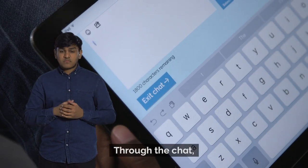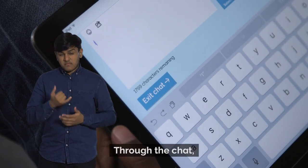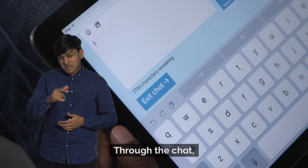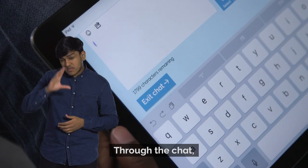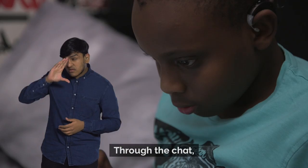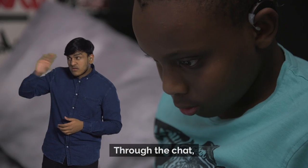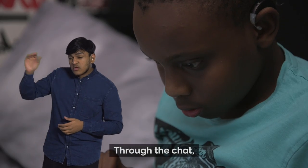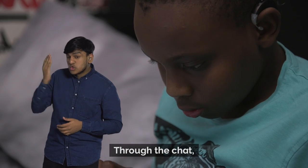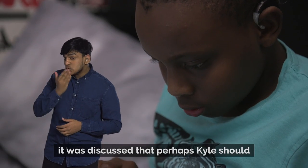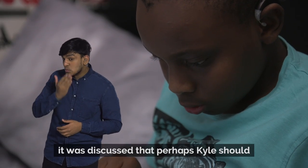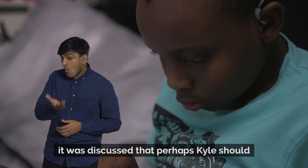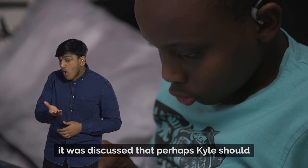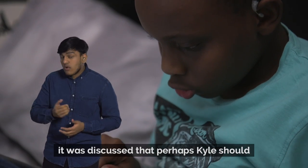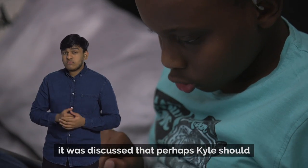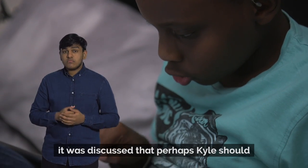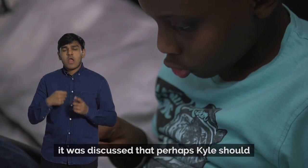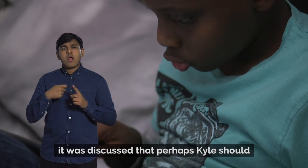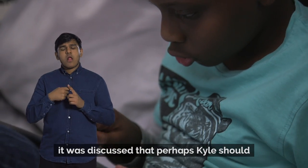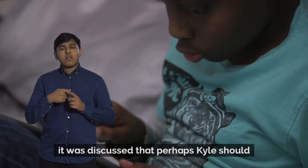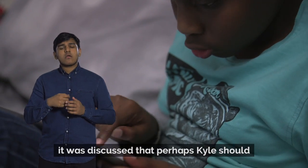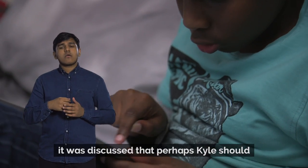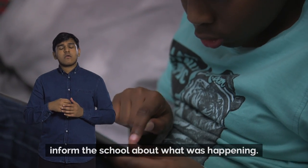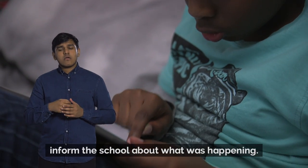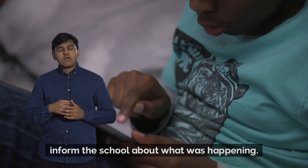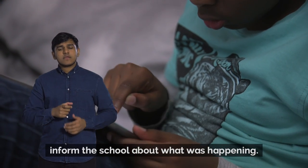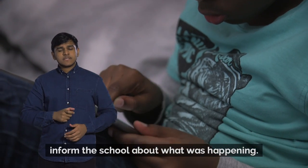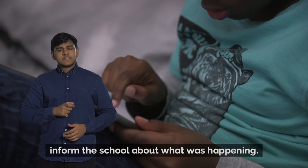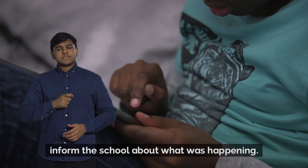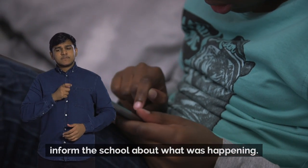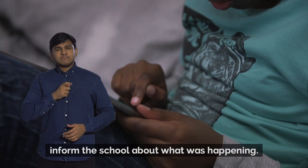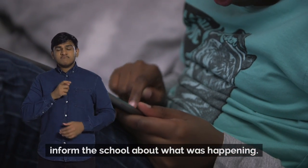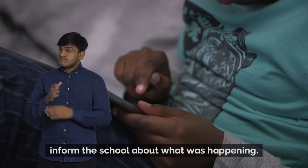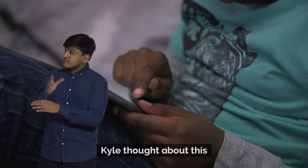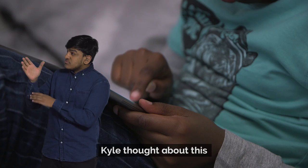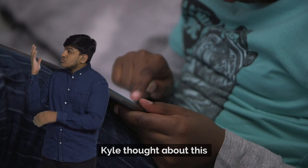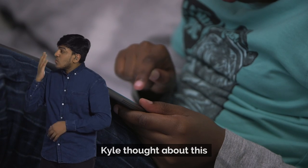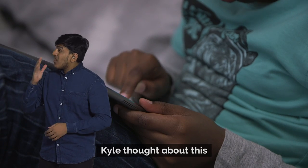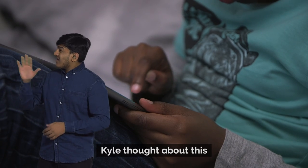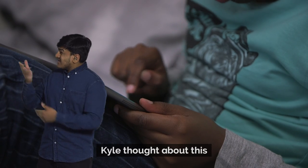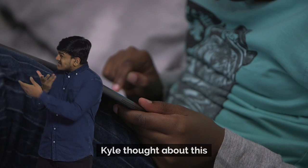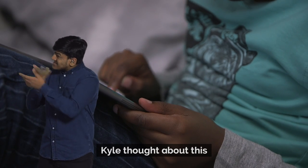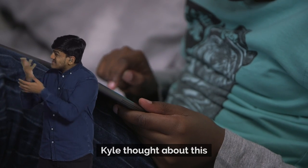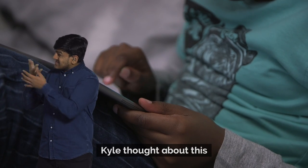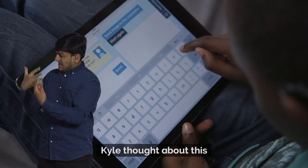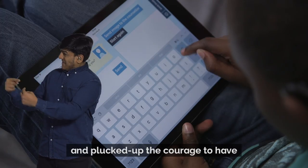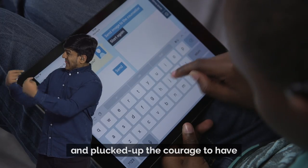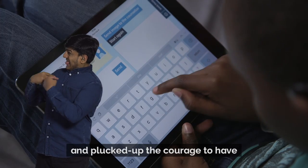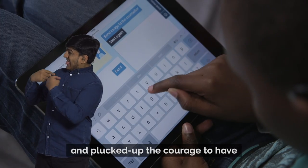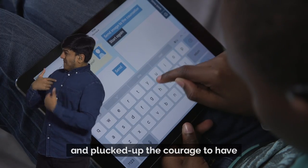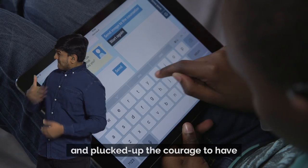Through the chat, it was discussed that perhaps Kyle should inform the school about what was happening. Kyle thought about this and plucked up the courage to have